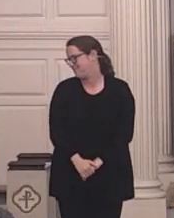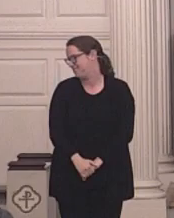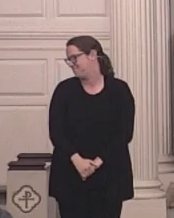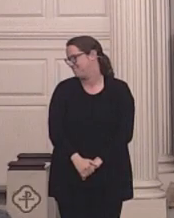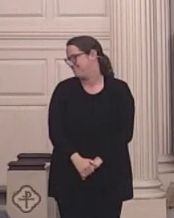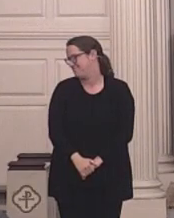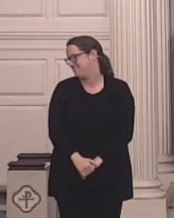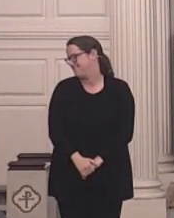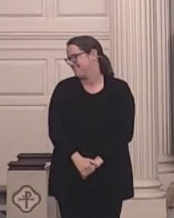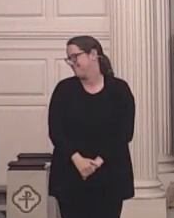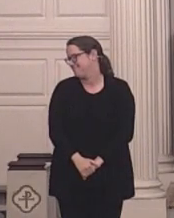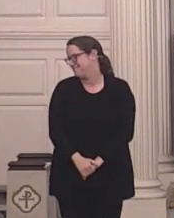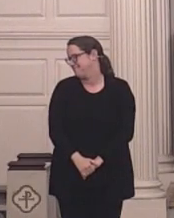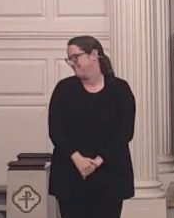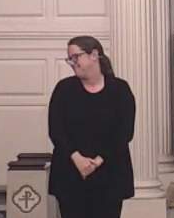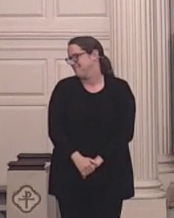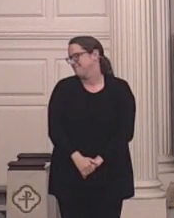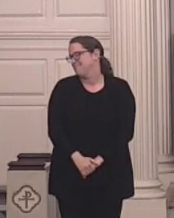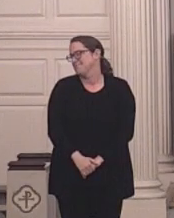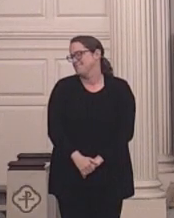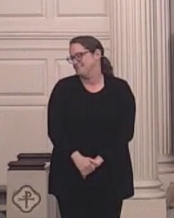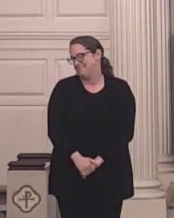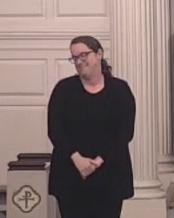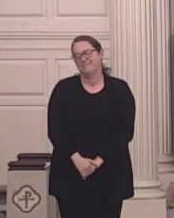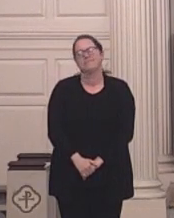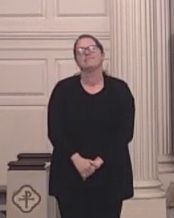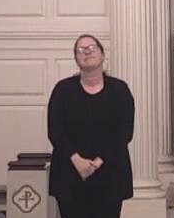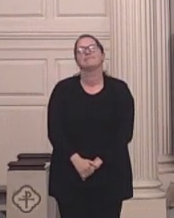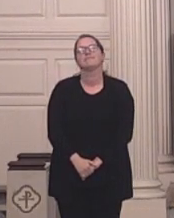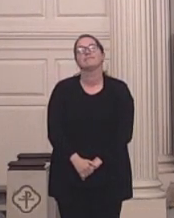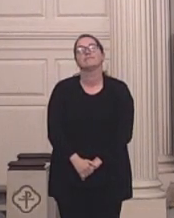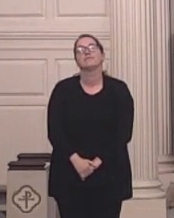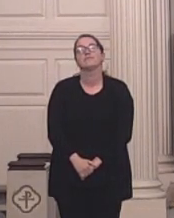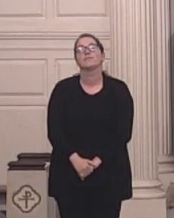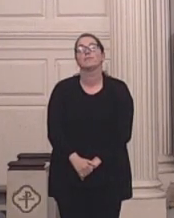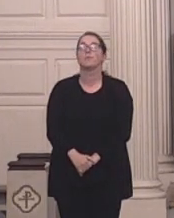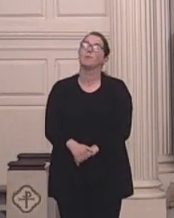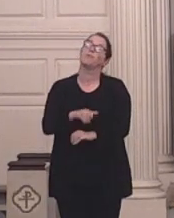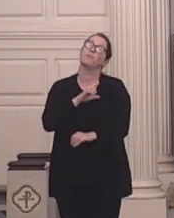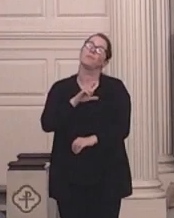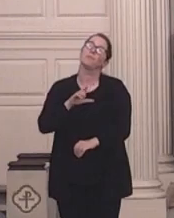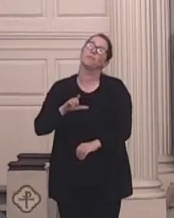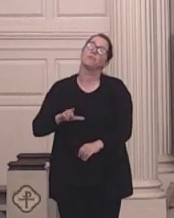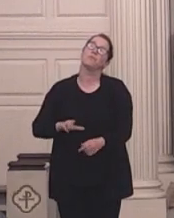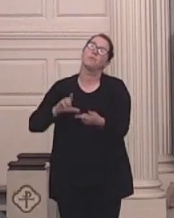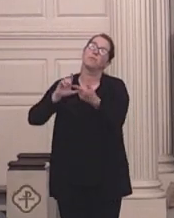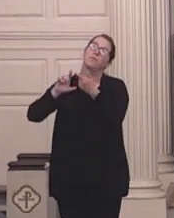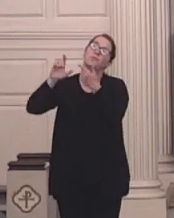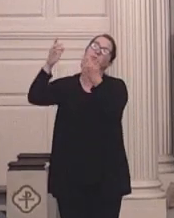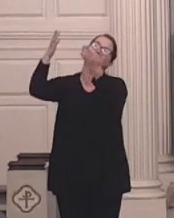Lord. To you will I offer sacrifice of